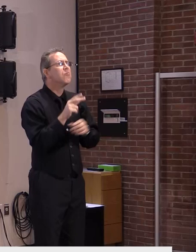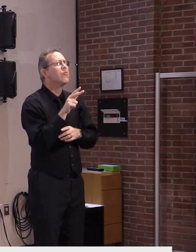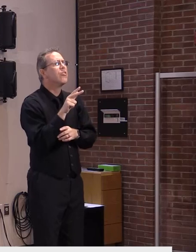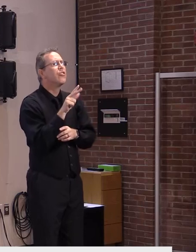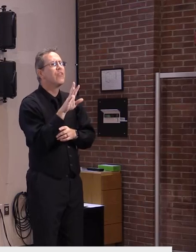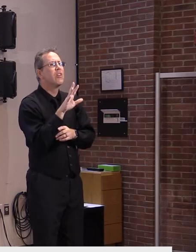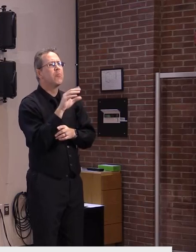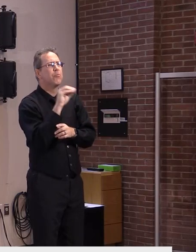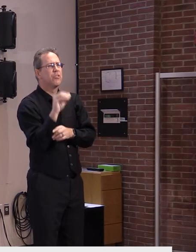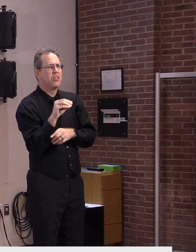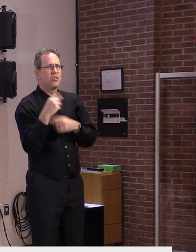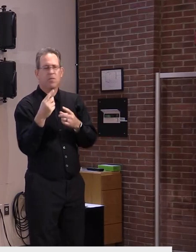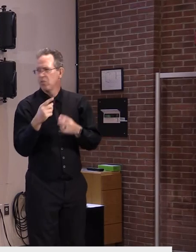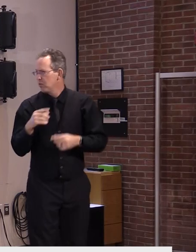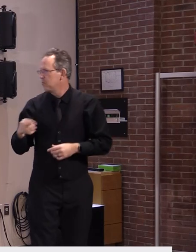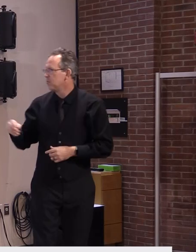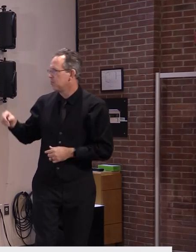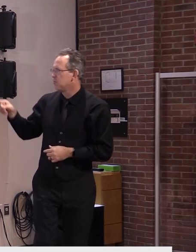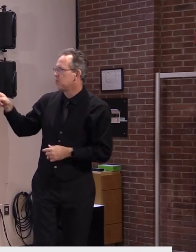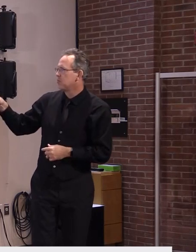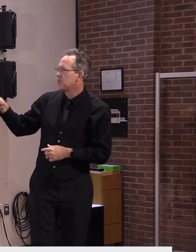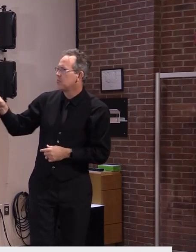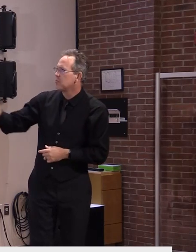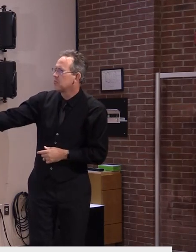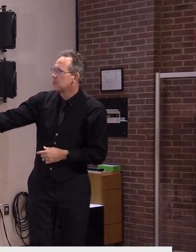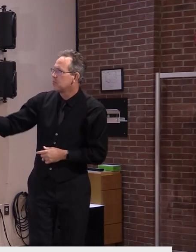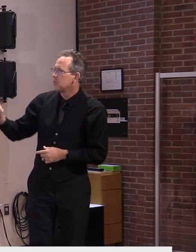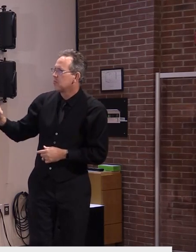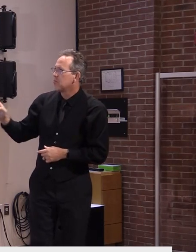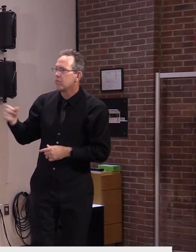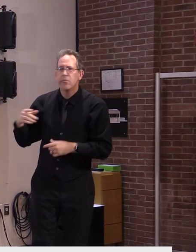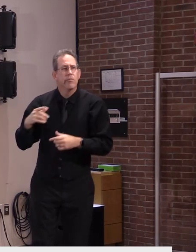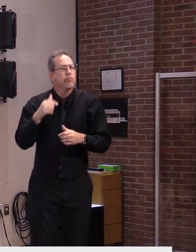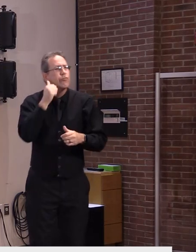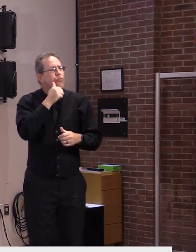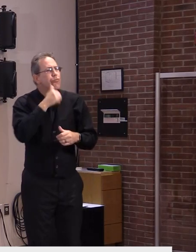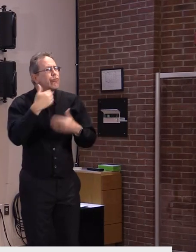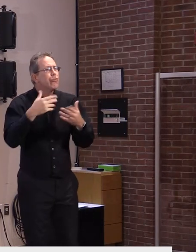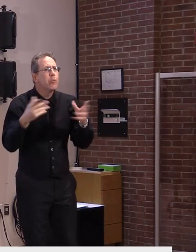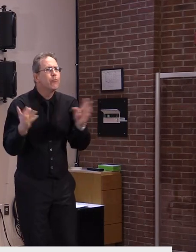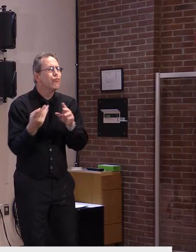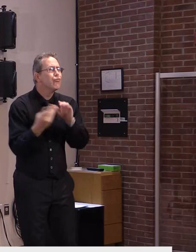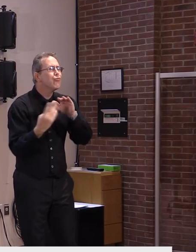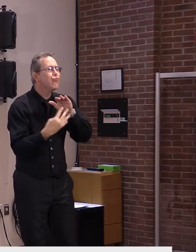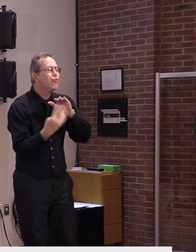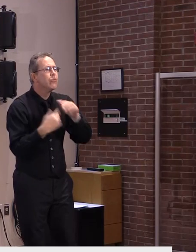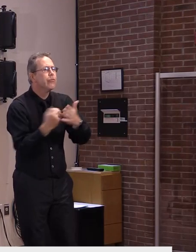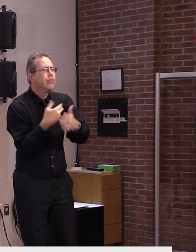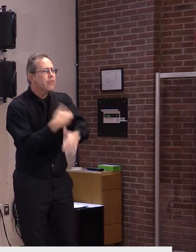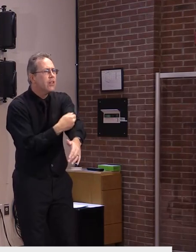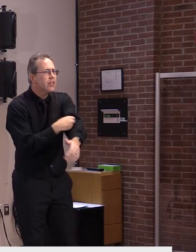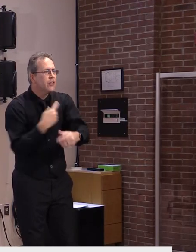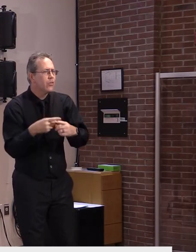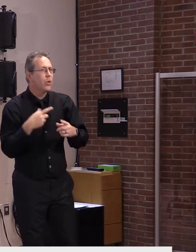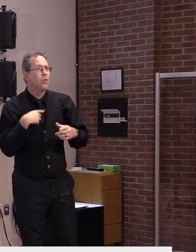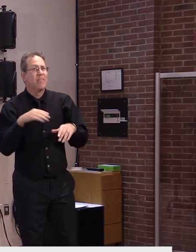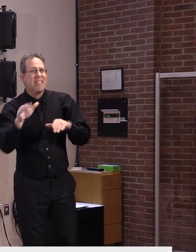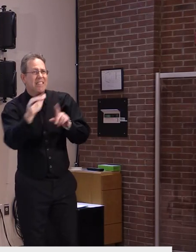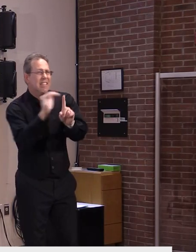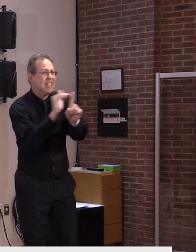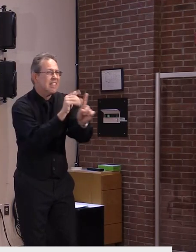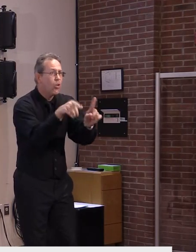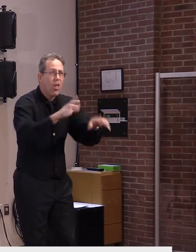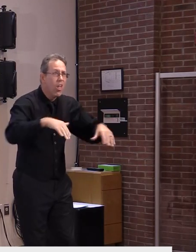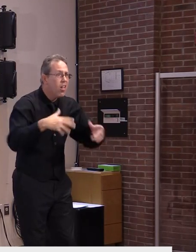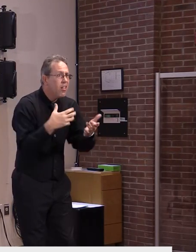last 7 days. So good to see people continuing to get vaccinated. Important to get your booster shot if you're eligible, but important also to get